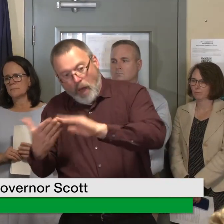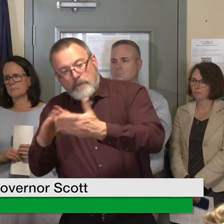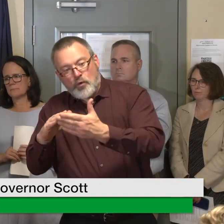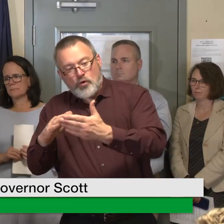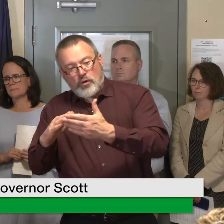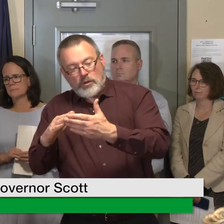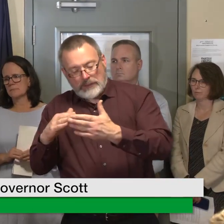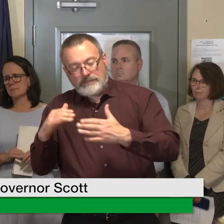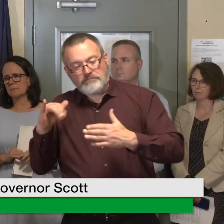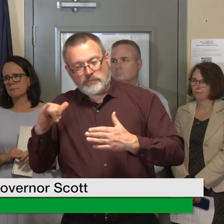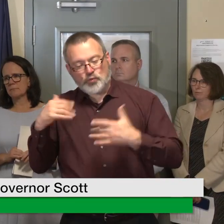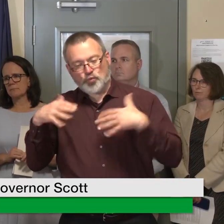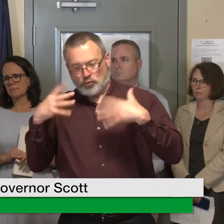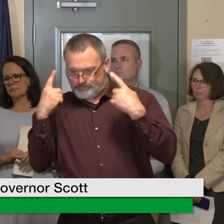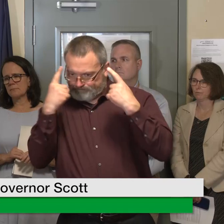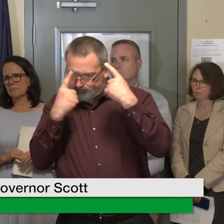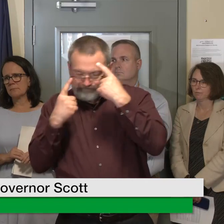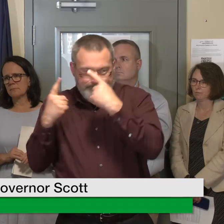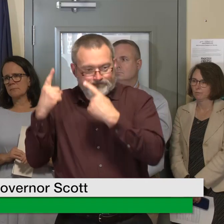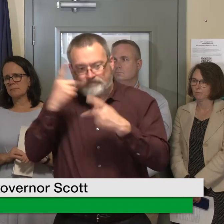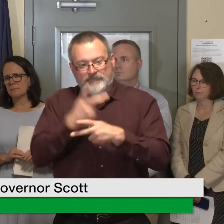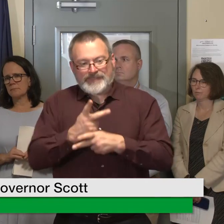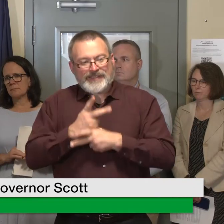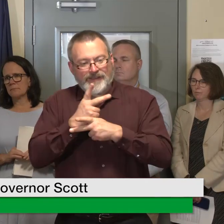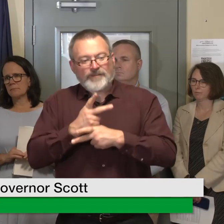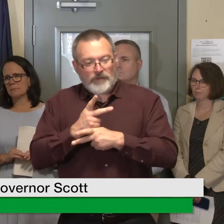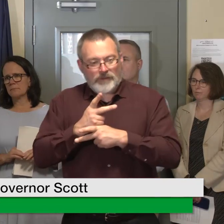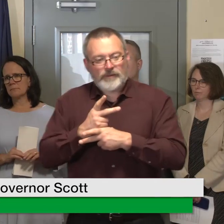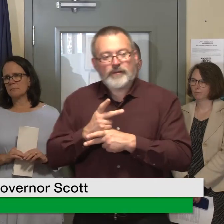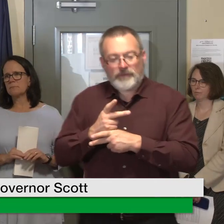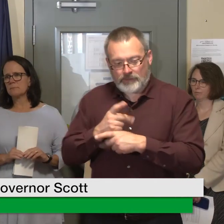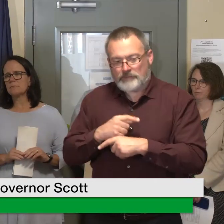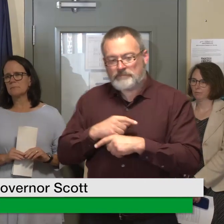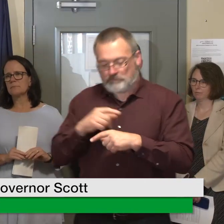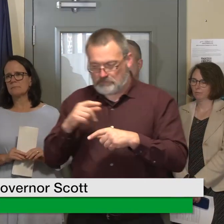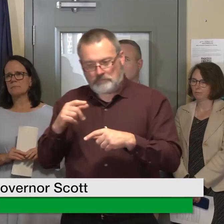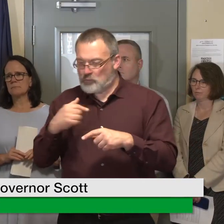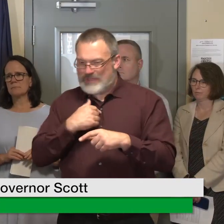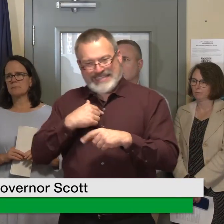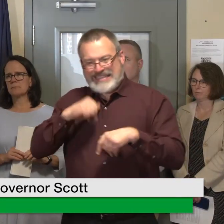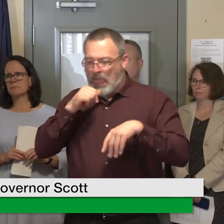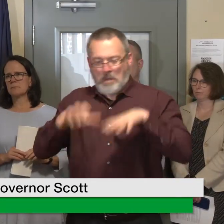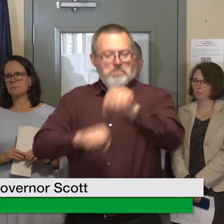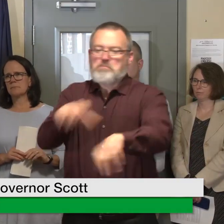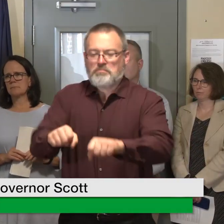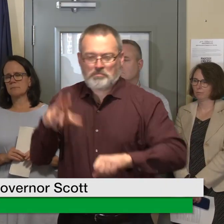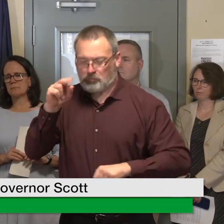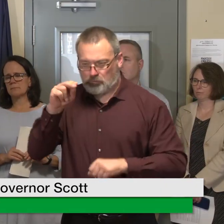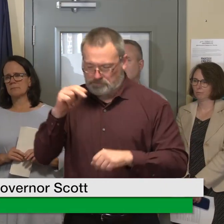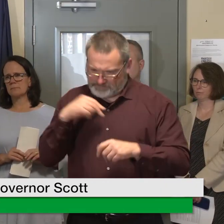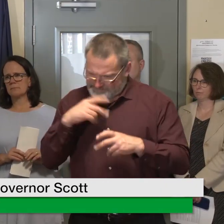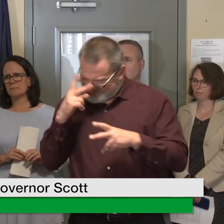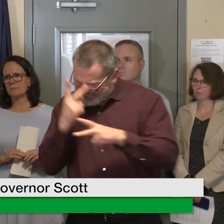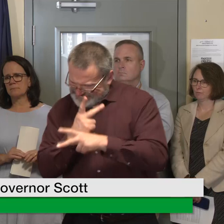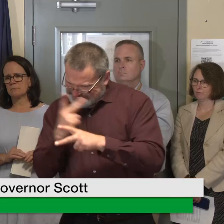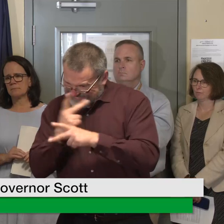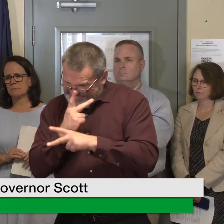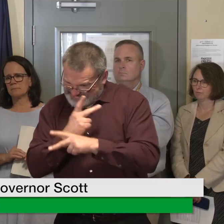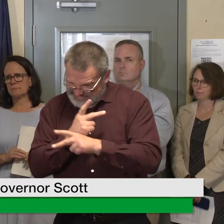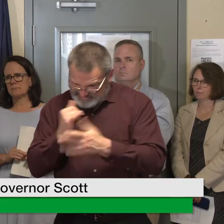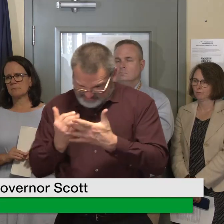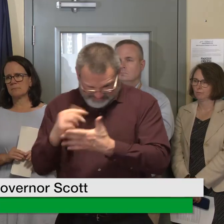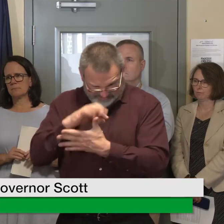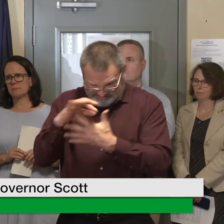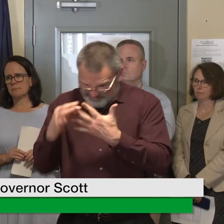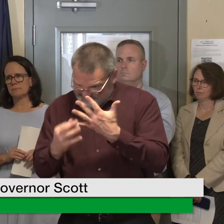hopefully we could make some sort of deal before that comes into play. Those land takings, again, should